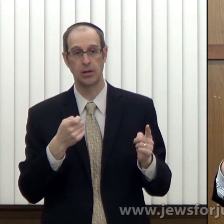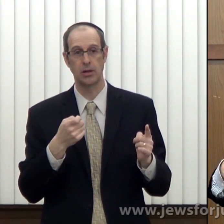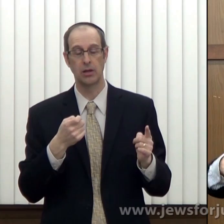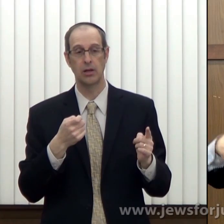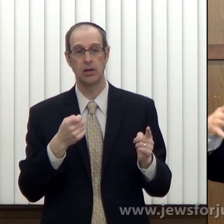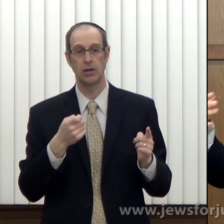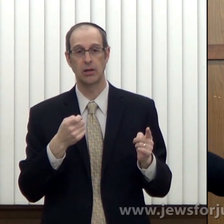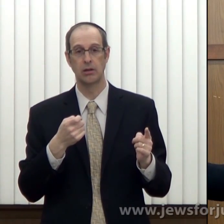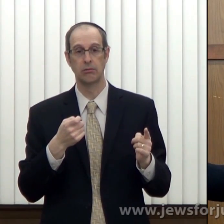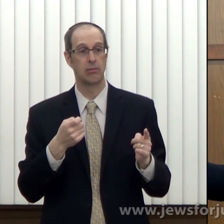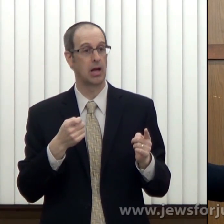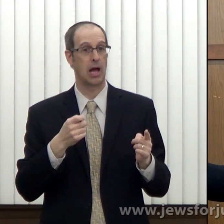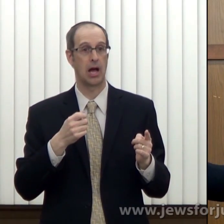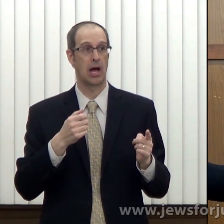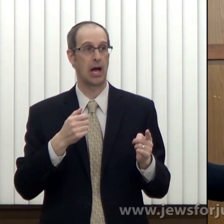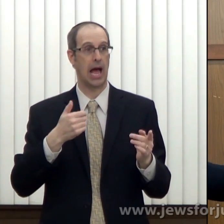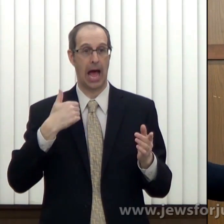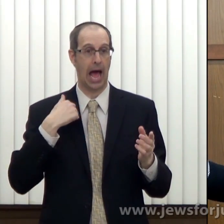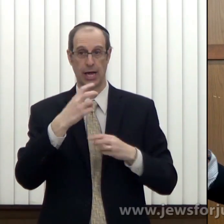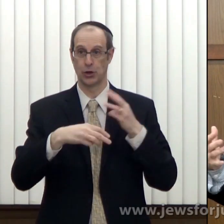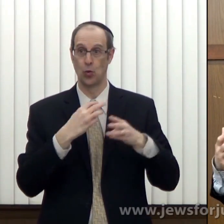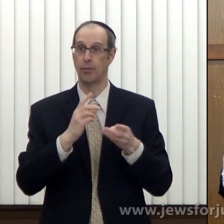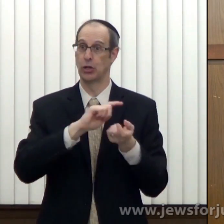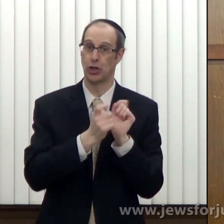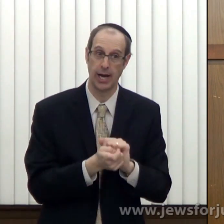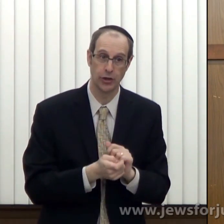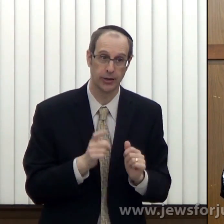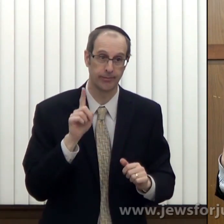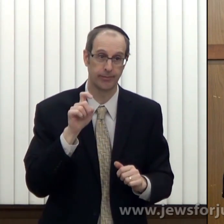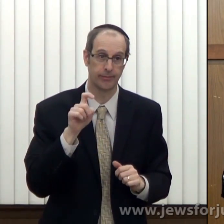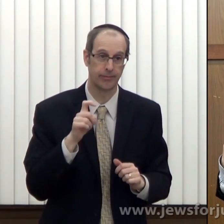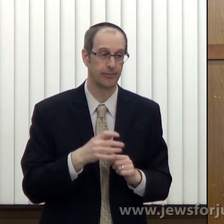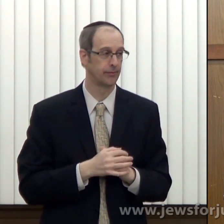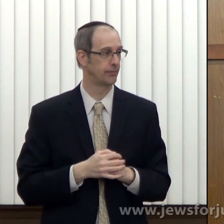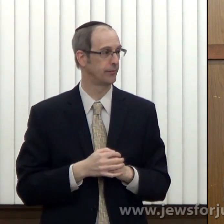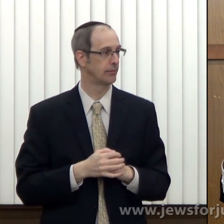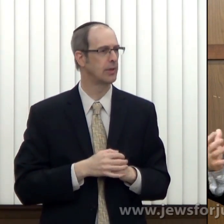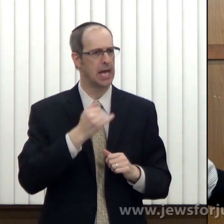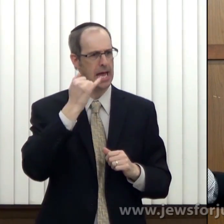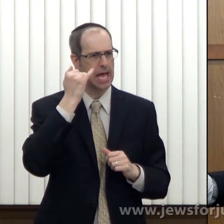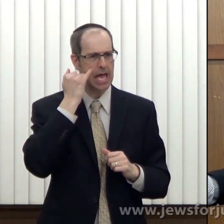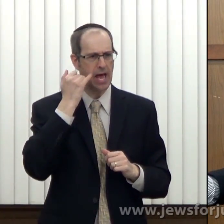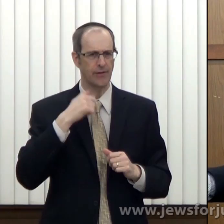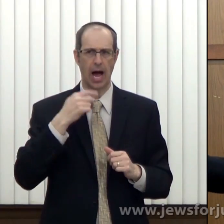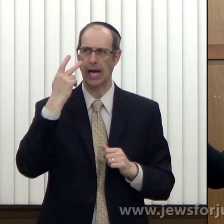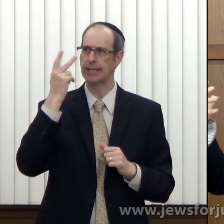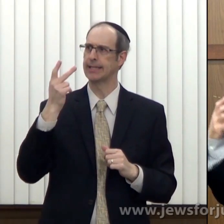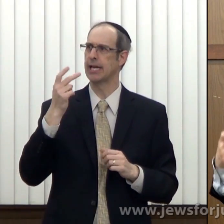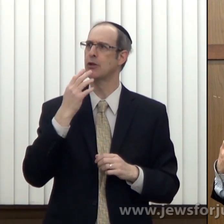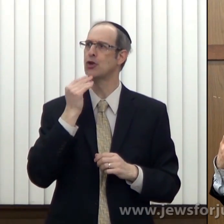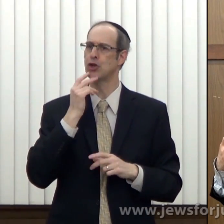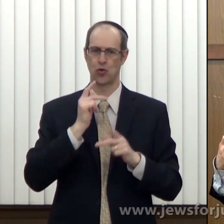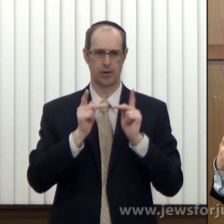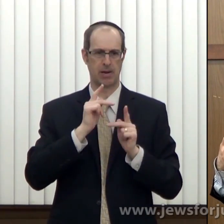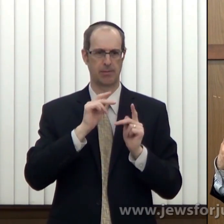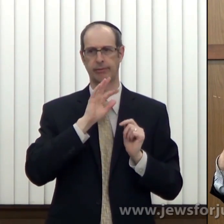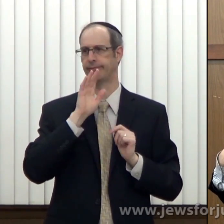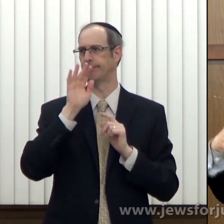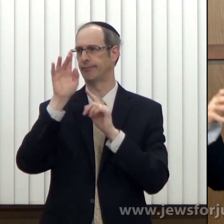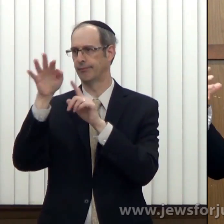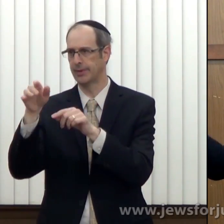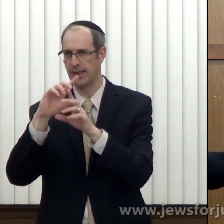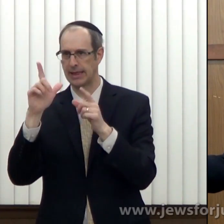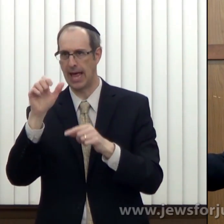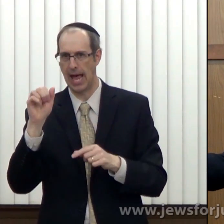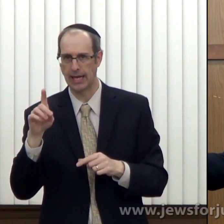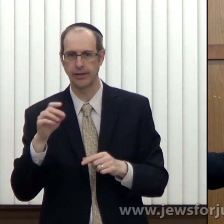the world has been transformed. So, if I see the Jewish people have returned to their land, they've